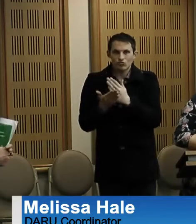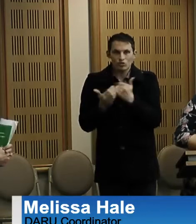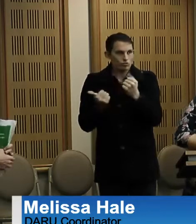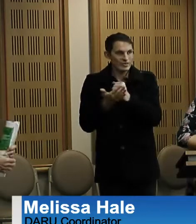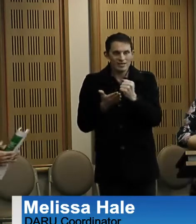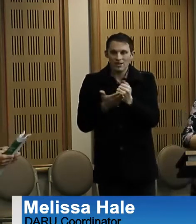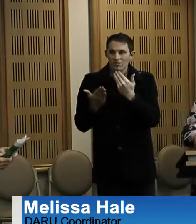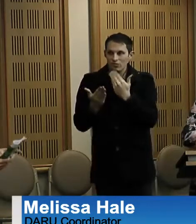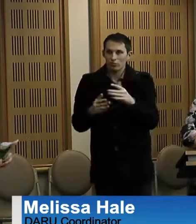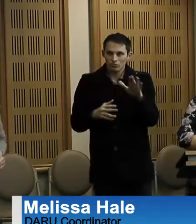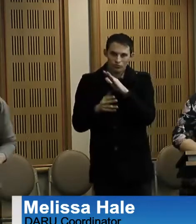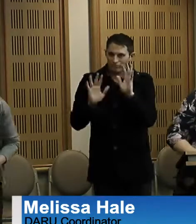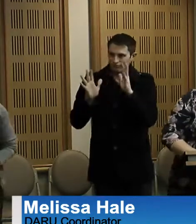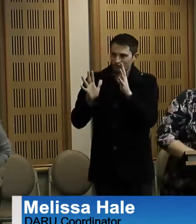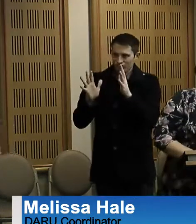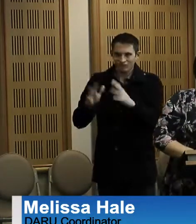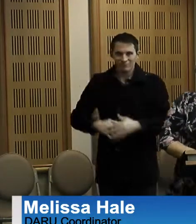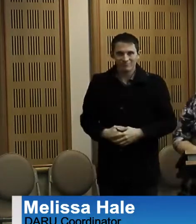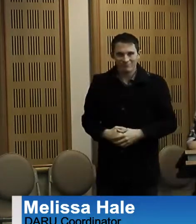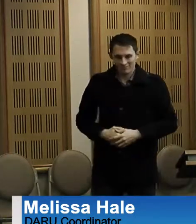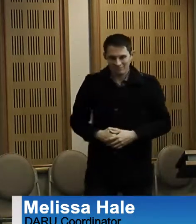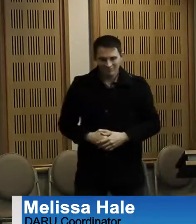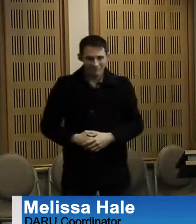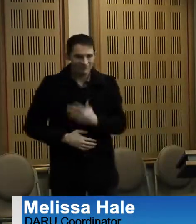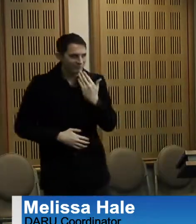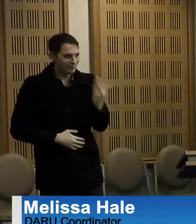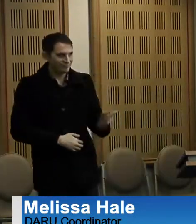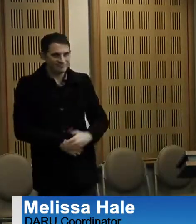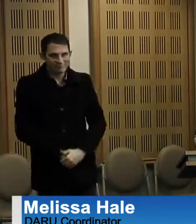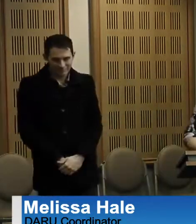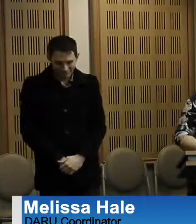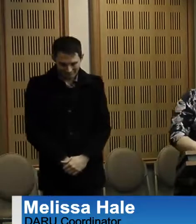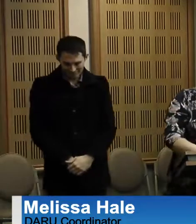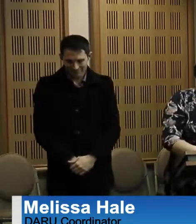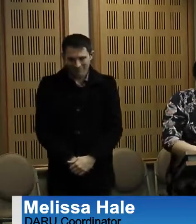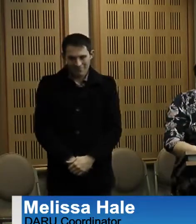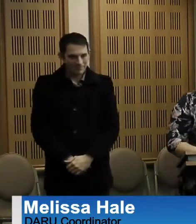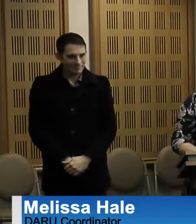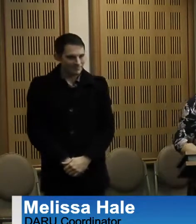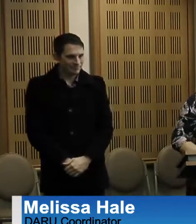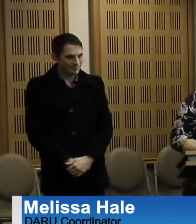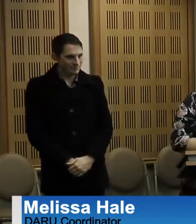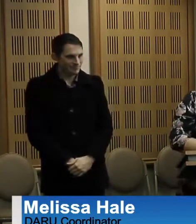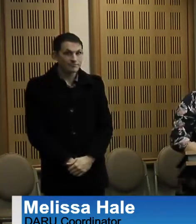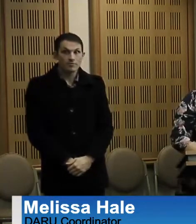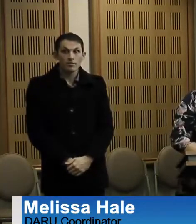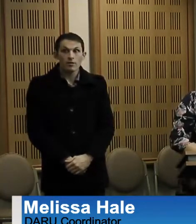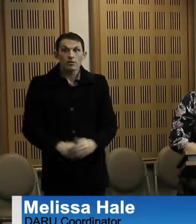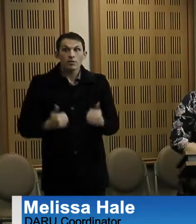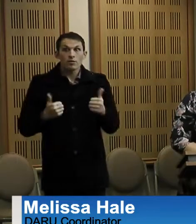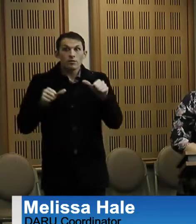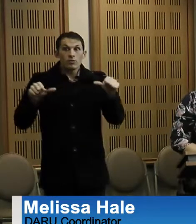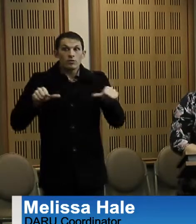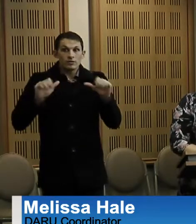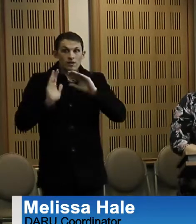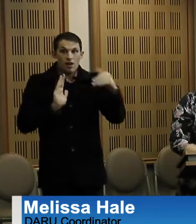out of it. So thank you very much. Thank you. Okay, so the last session of the